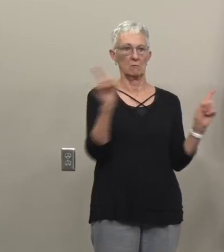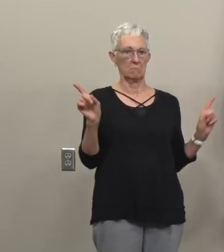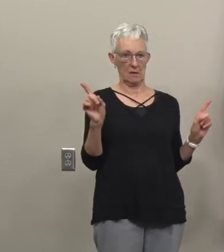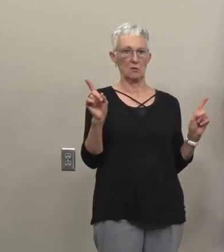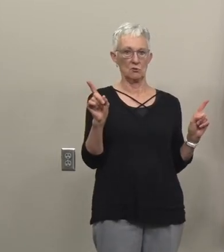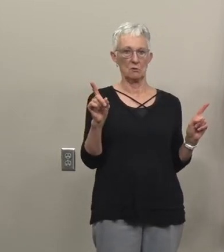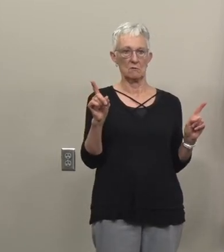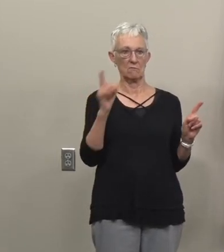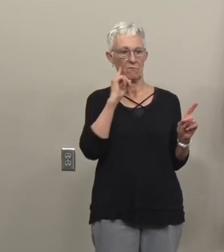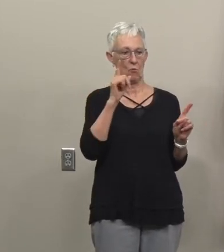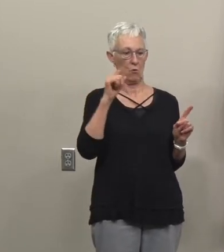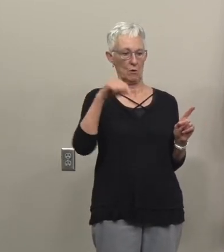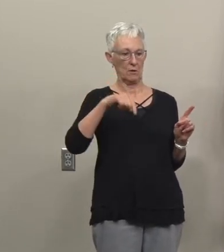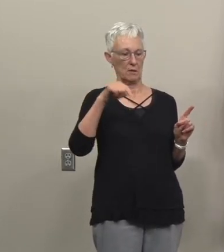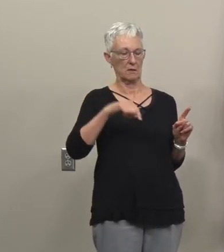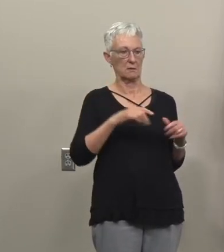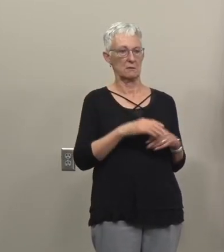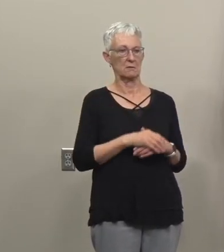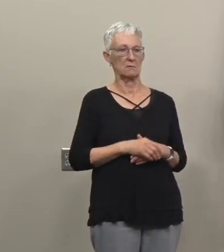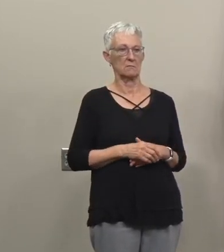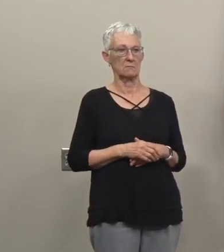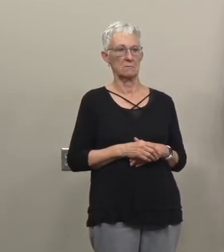that.